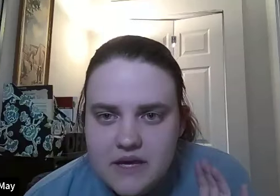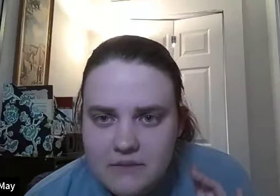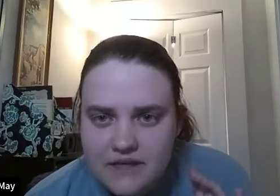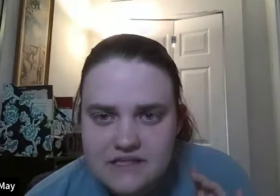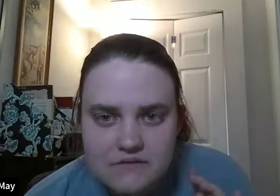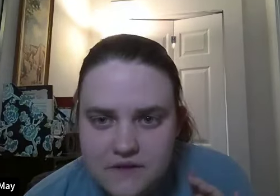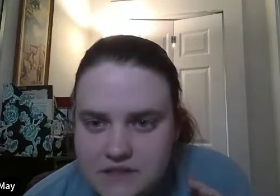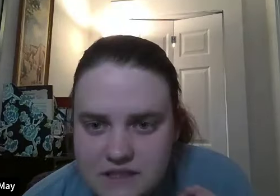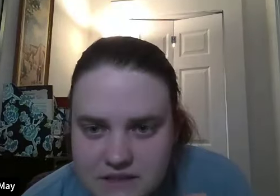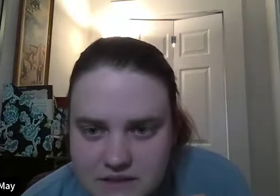pin myself first.